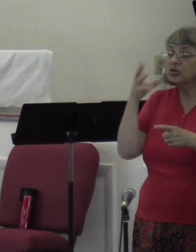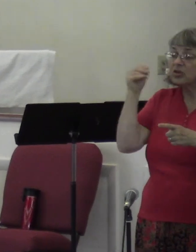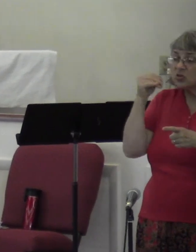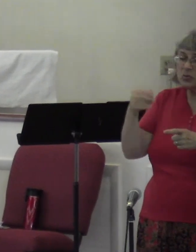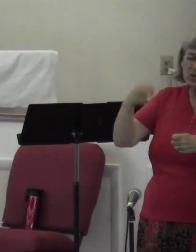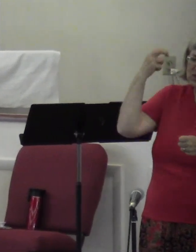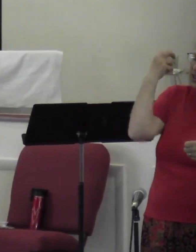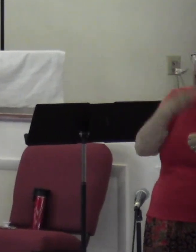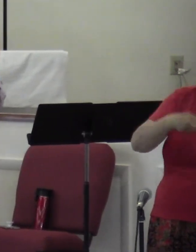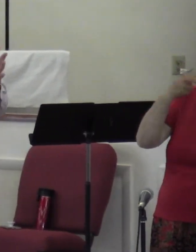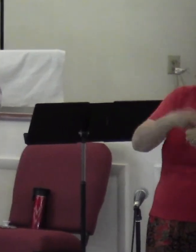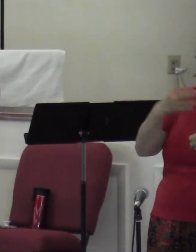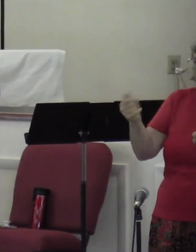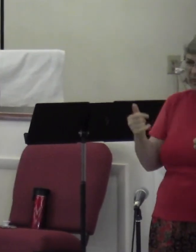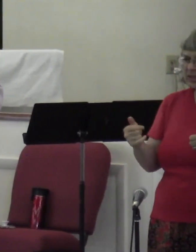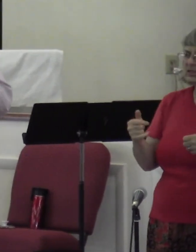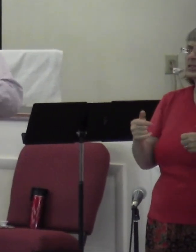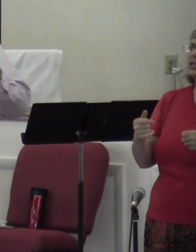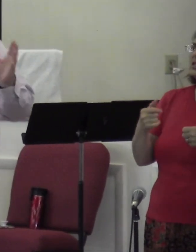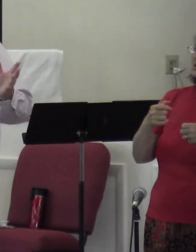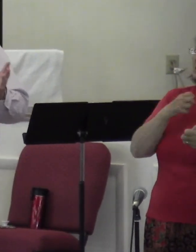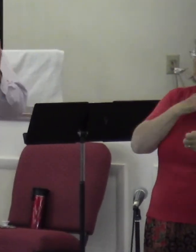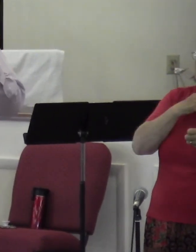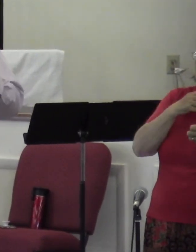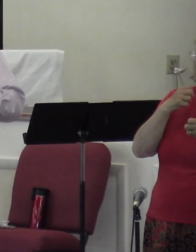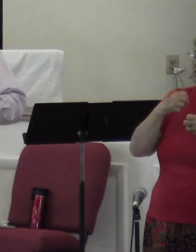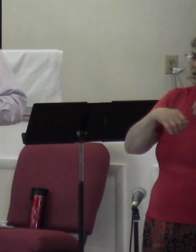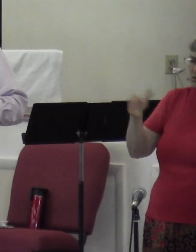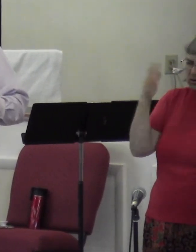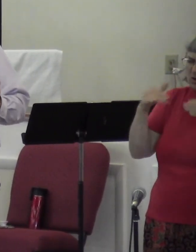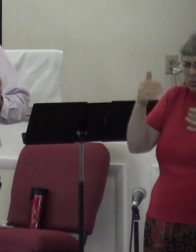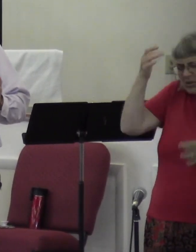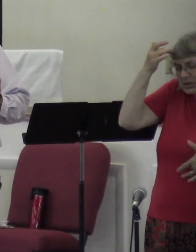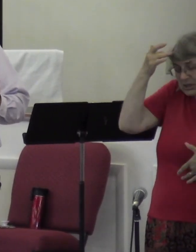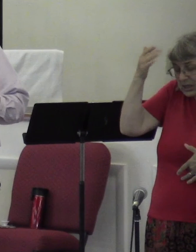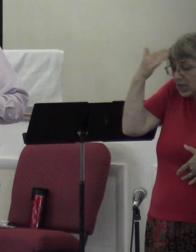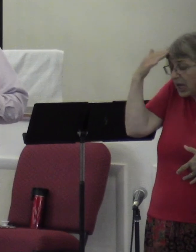in a tough situation. You're in trouble. You're sick. I don't know.